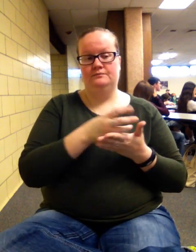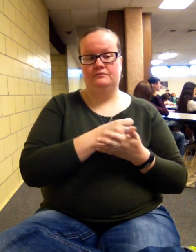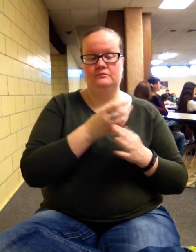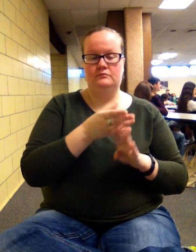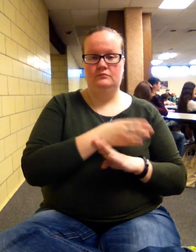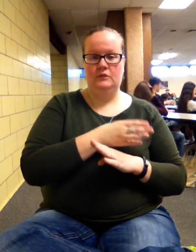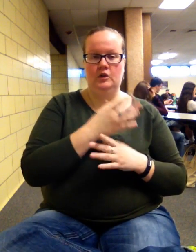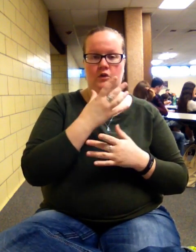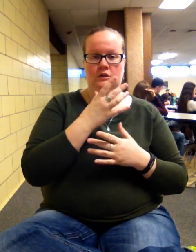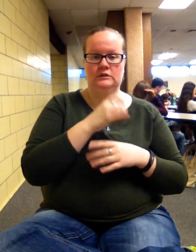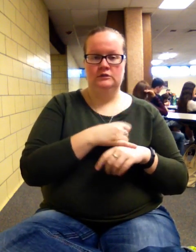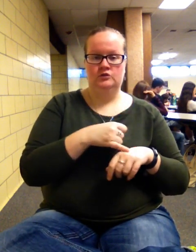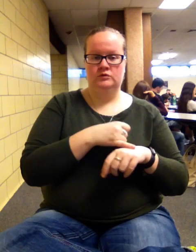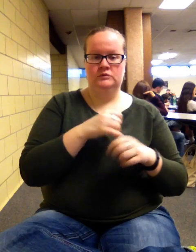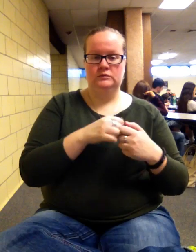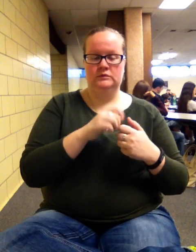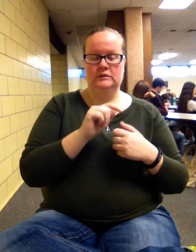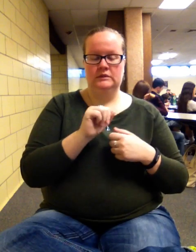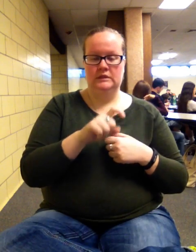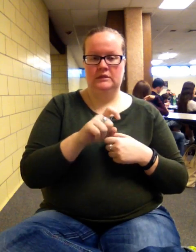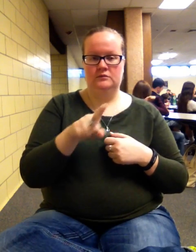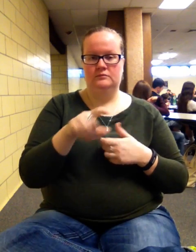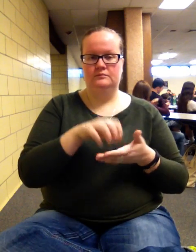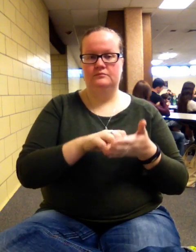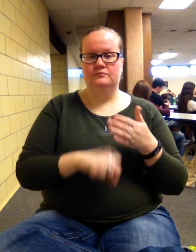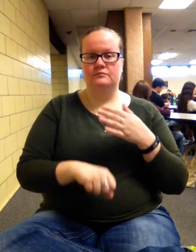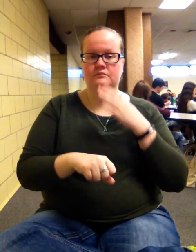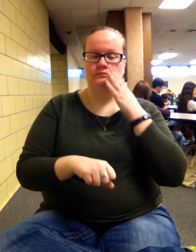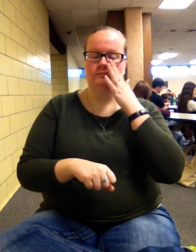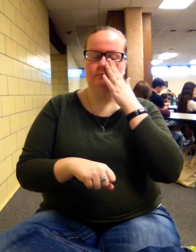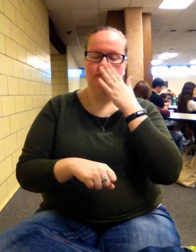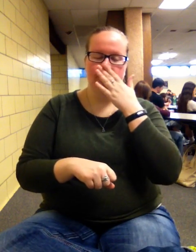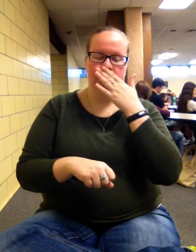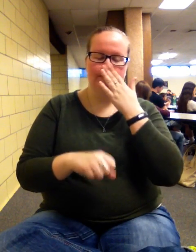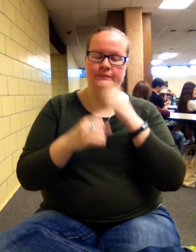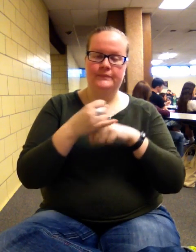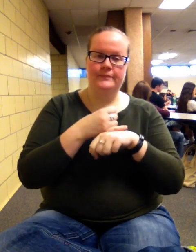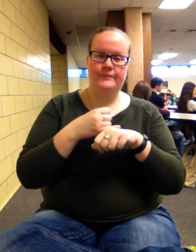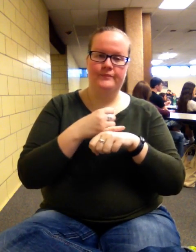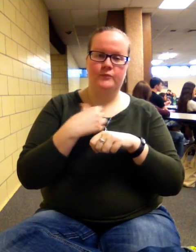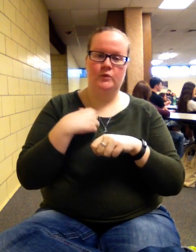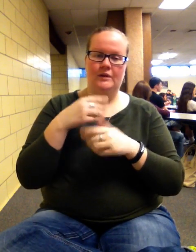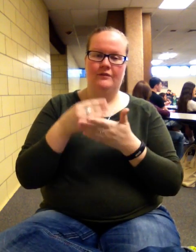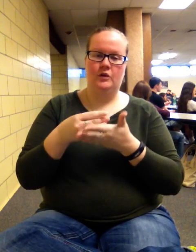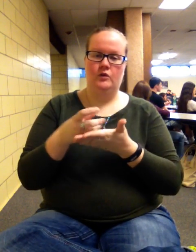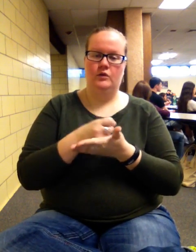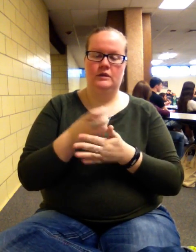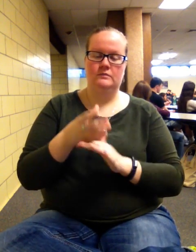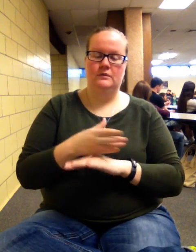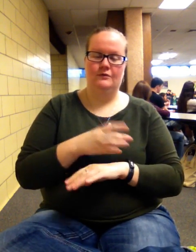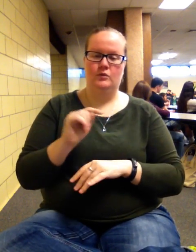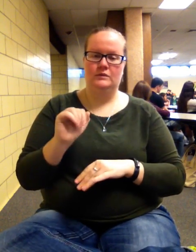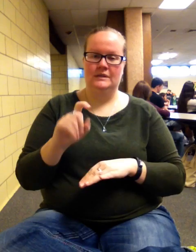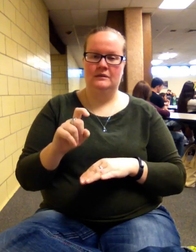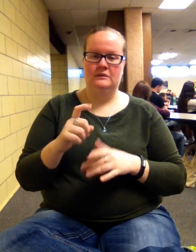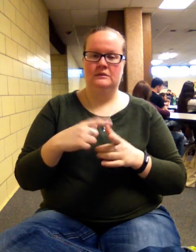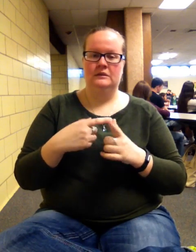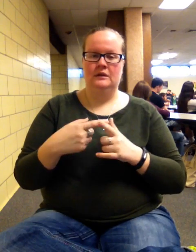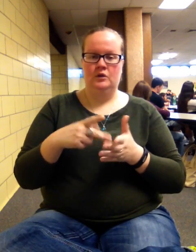tax. You subtract interest to get earnings before tax. Then you pay tax to get